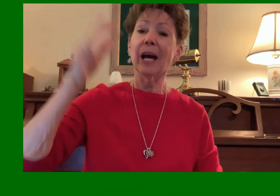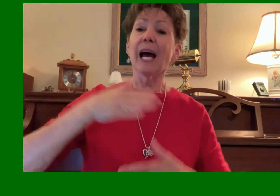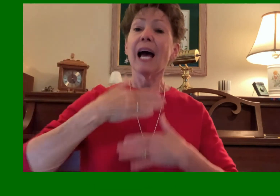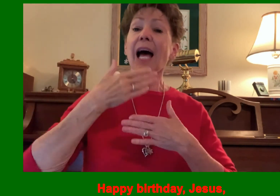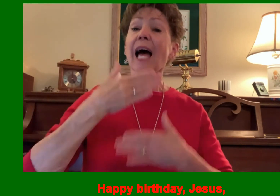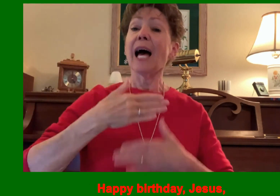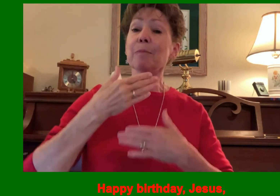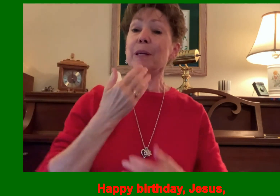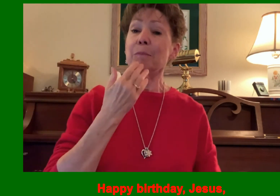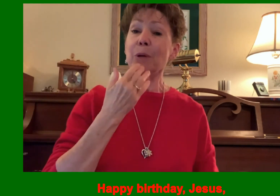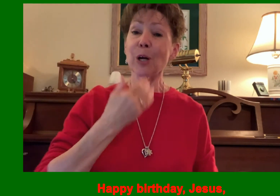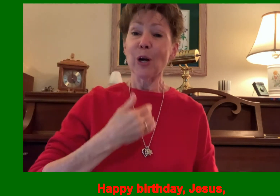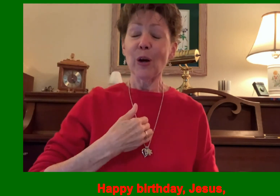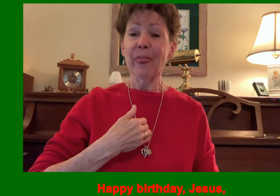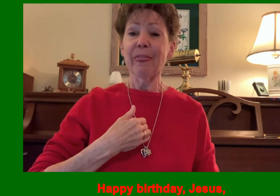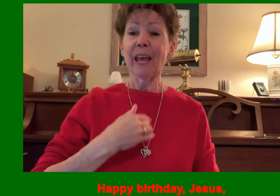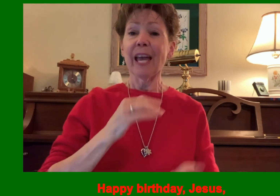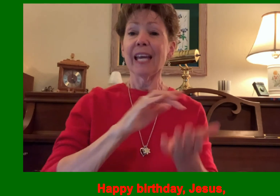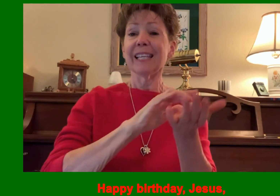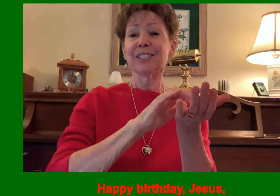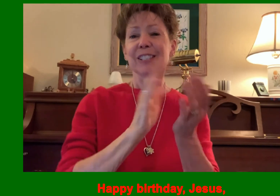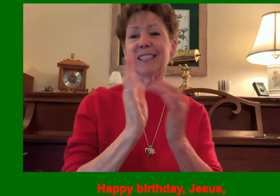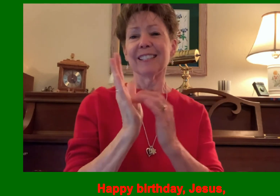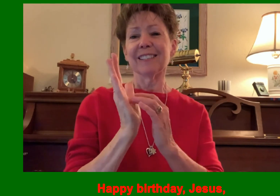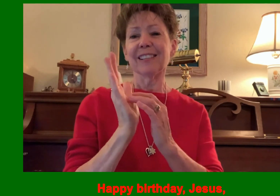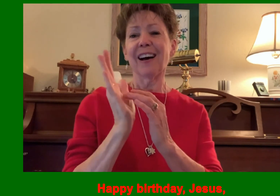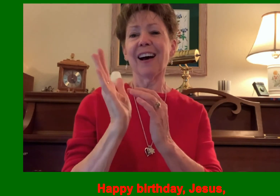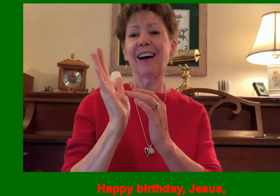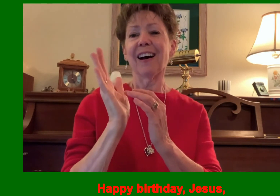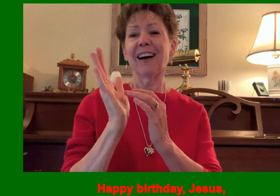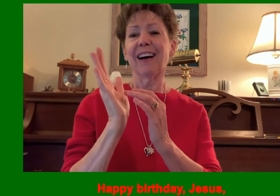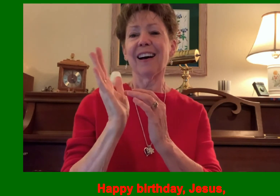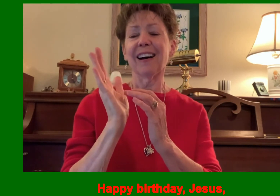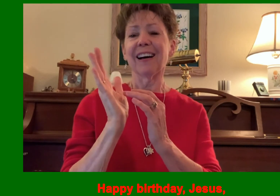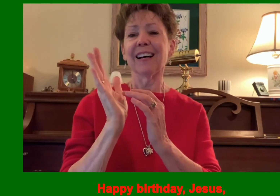Happy birthday, Jesus.